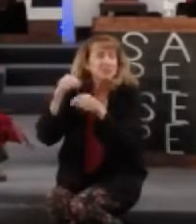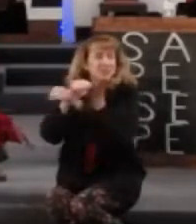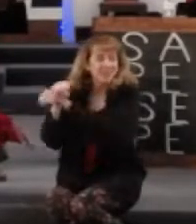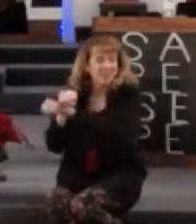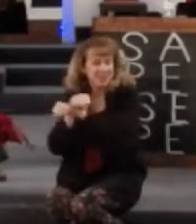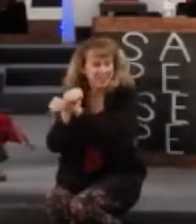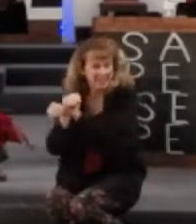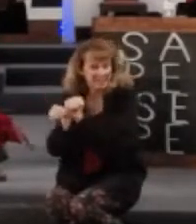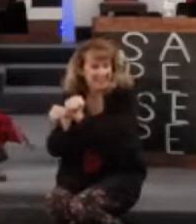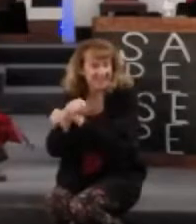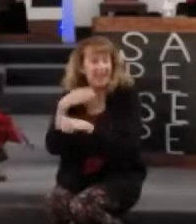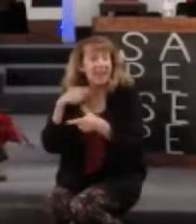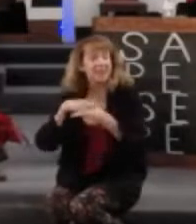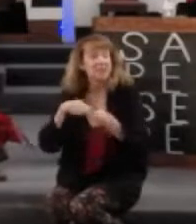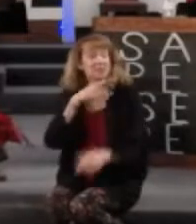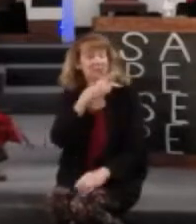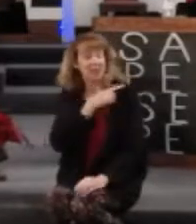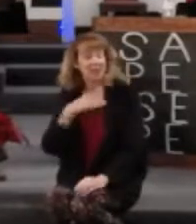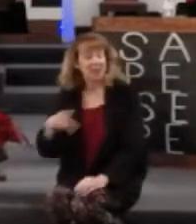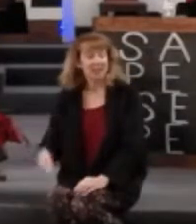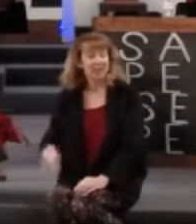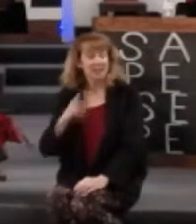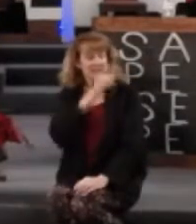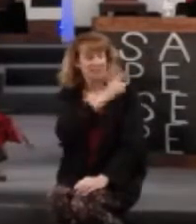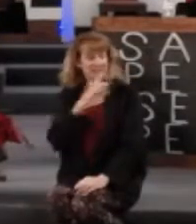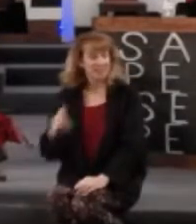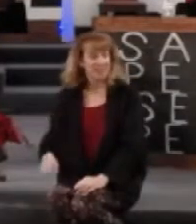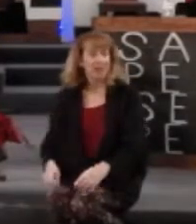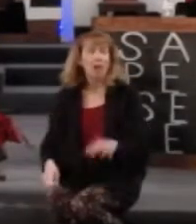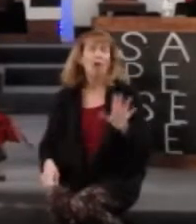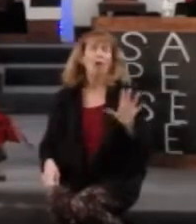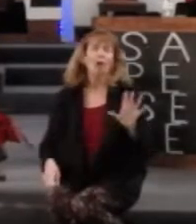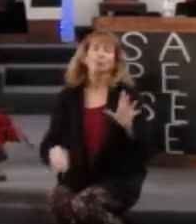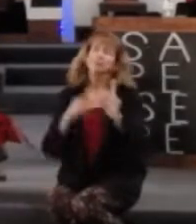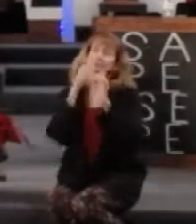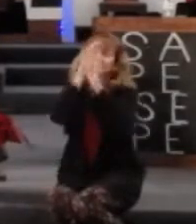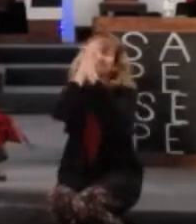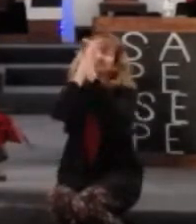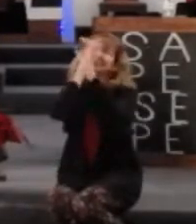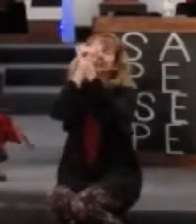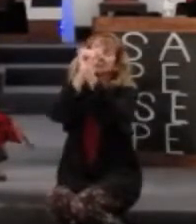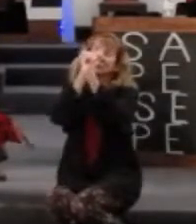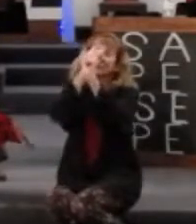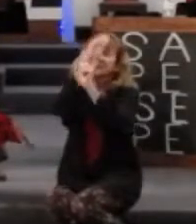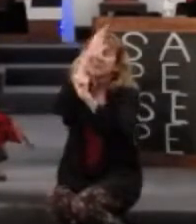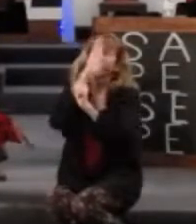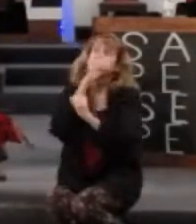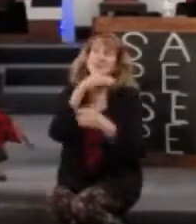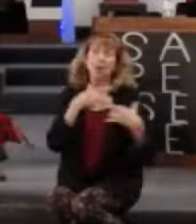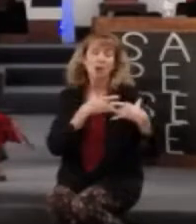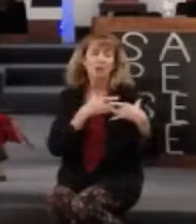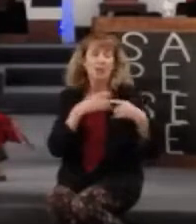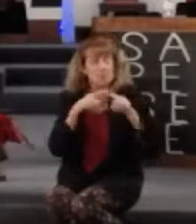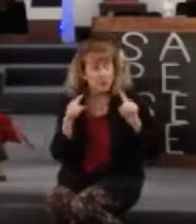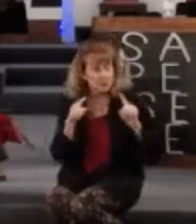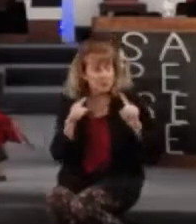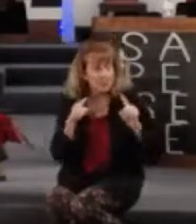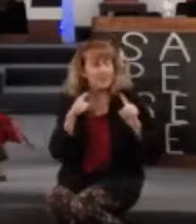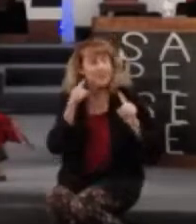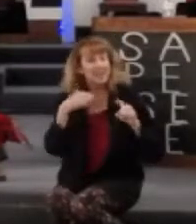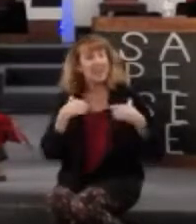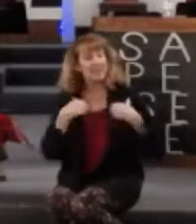David, a man after God's own heart, who had multiple wives and even had an affair with